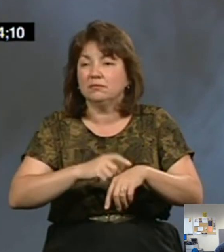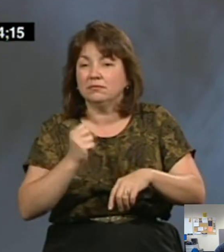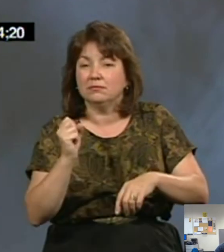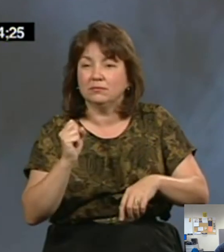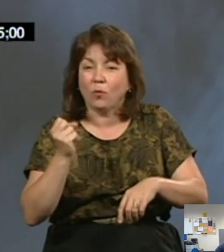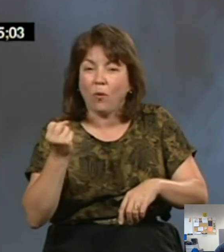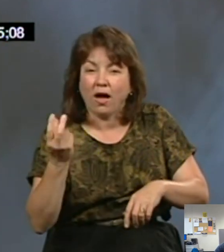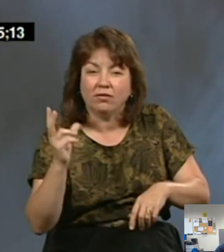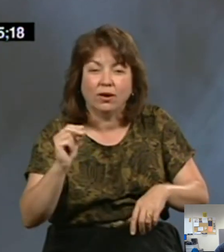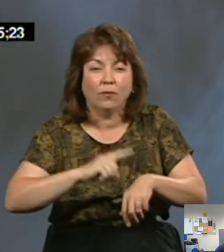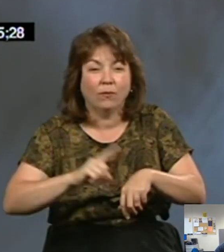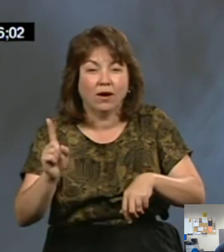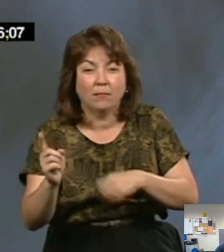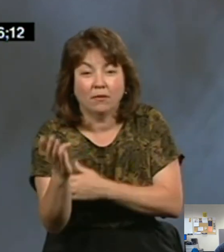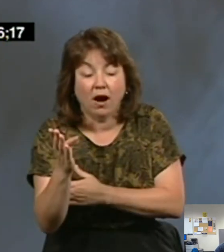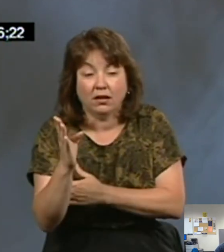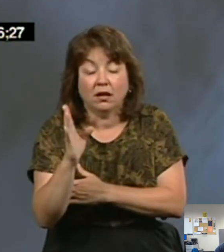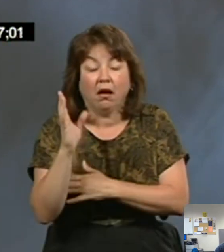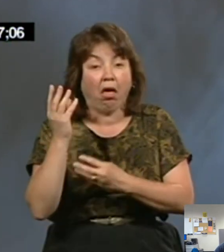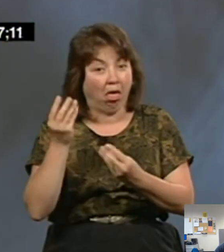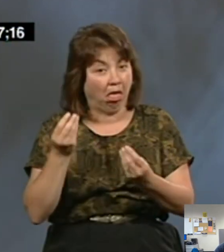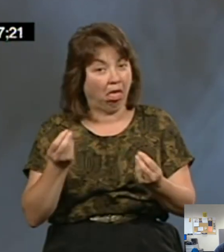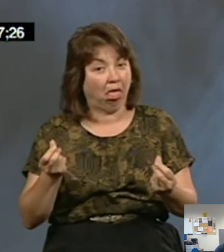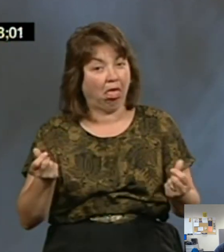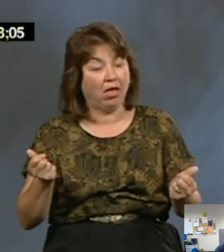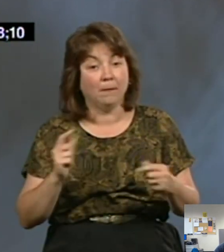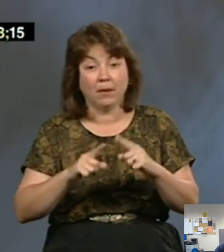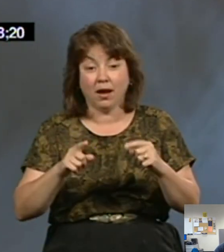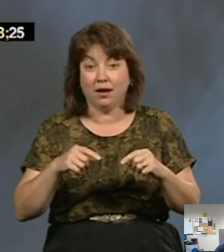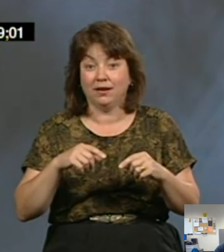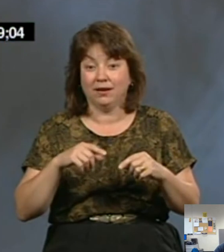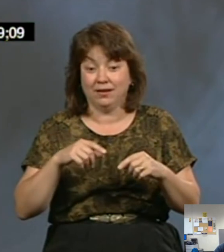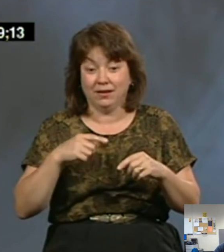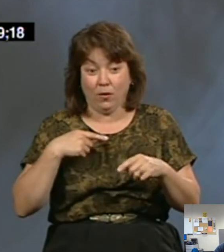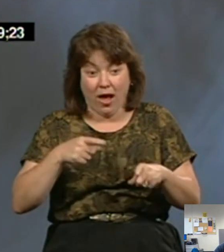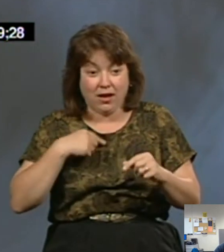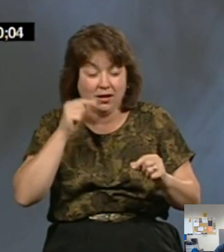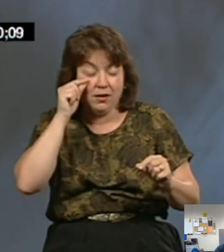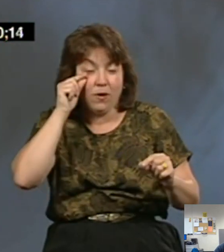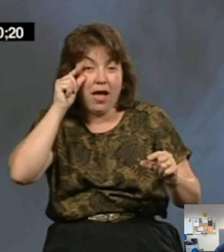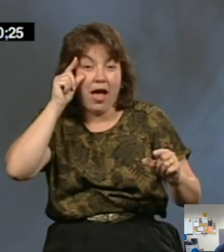But the next day, when I woke up at 12 or 1, all of the ice had melted.